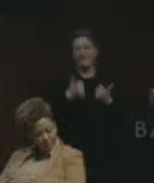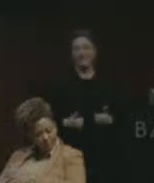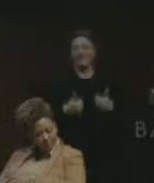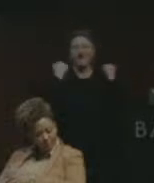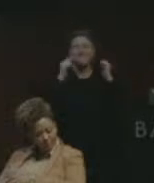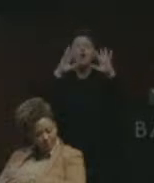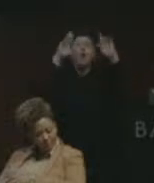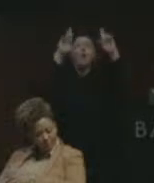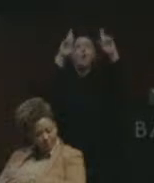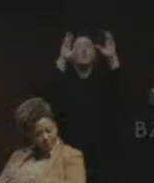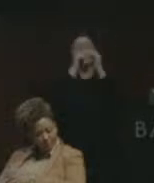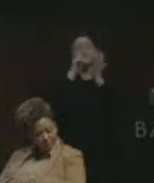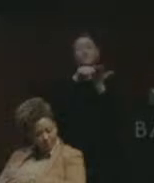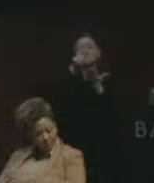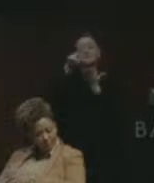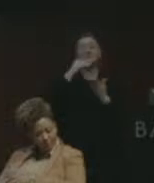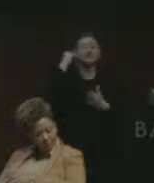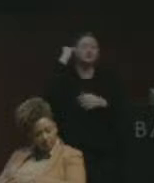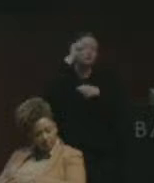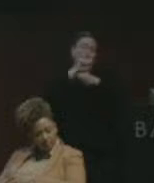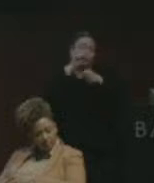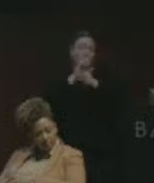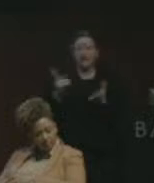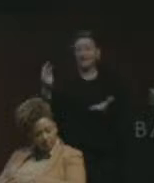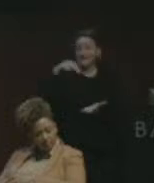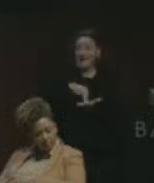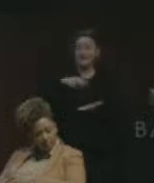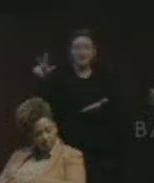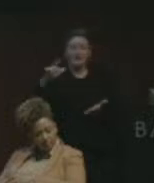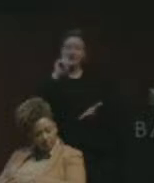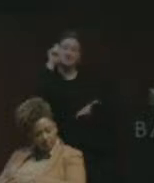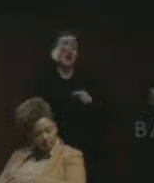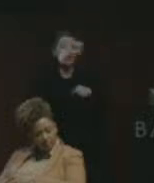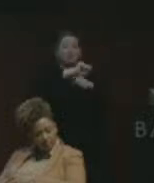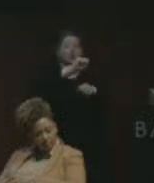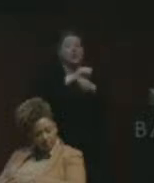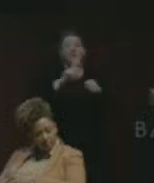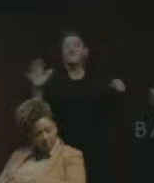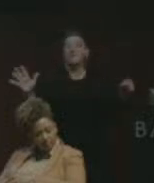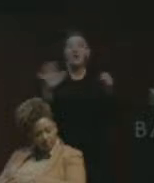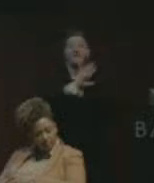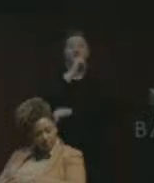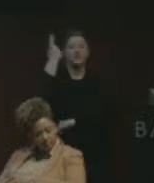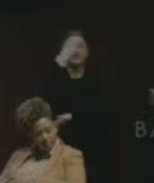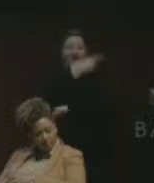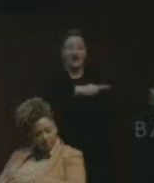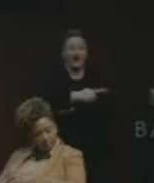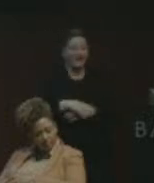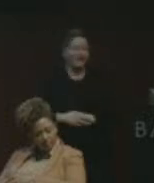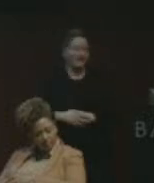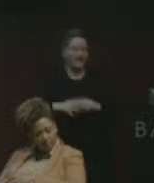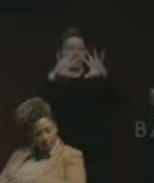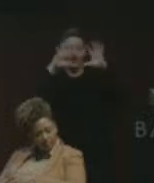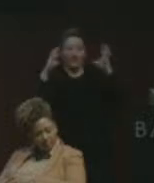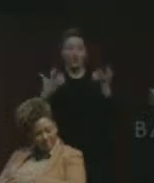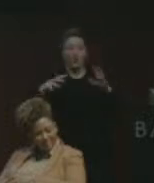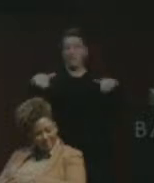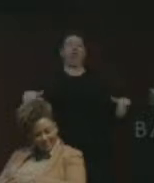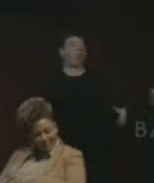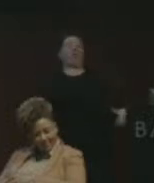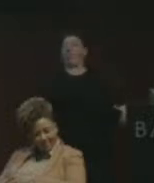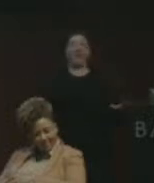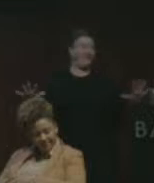that millions of domestic workers will stand up in all countries and stop working for one full day. The world would just stand